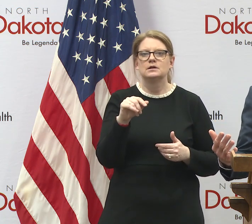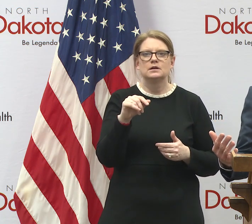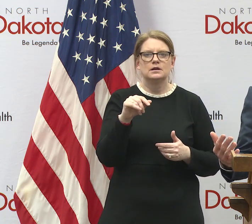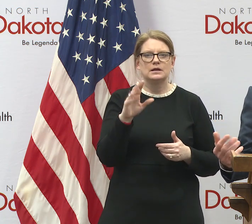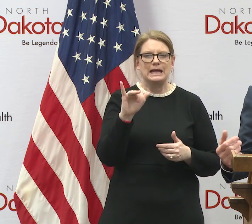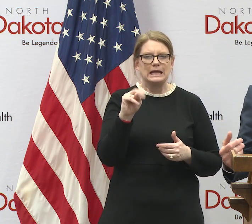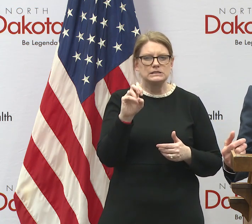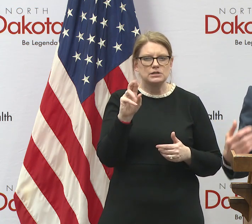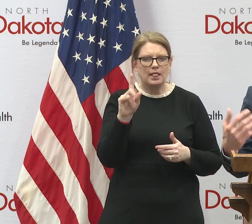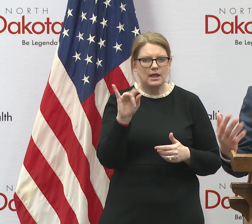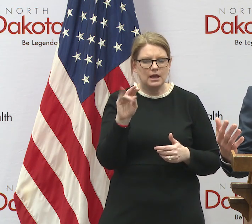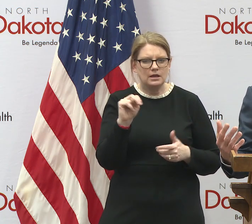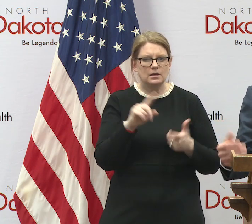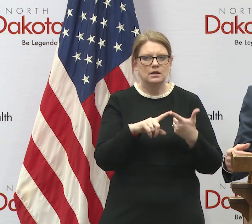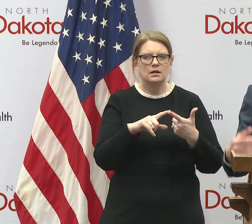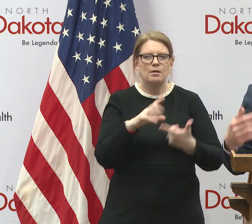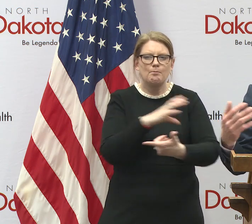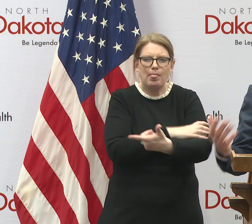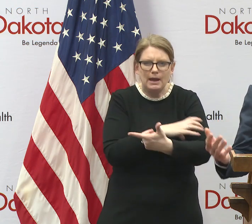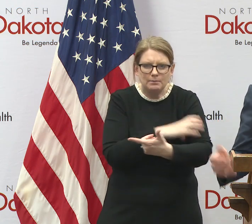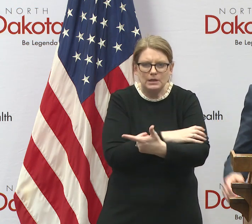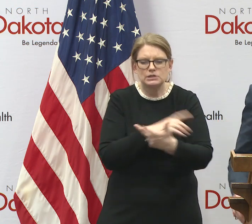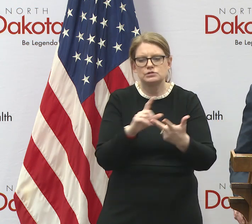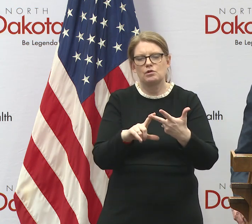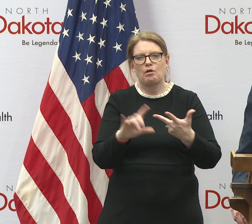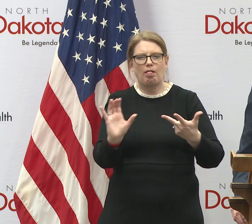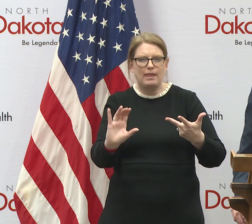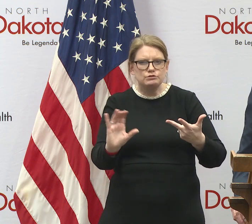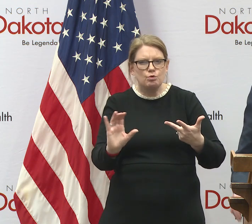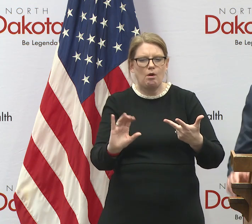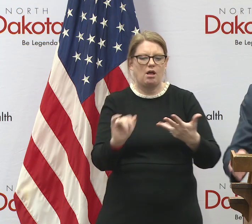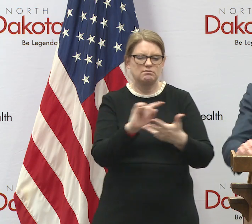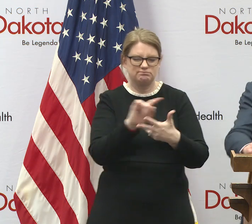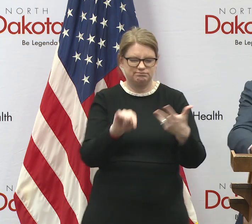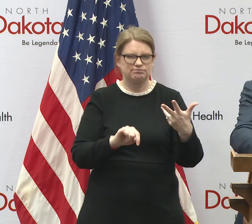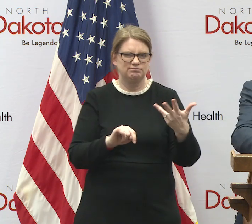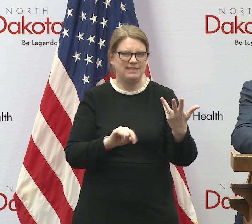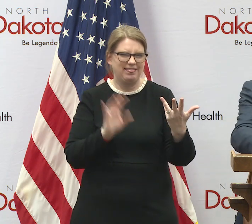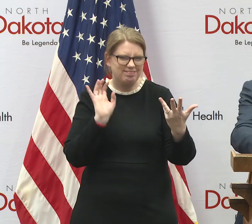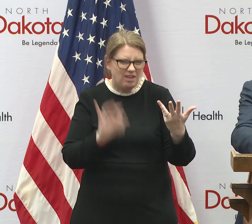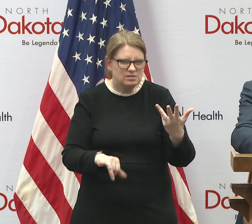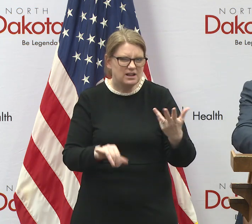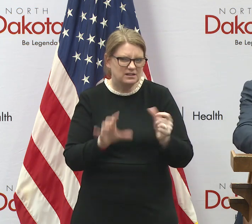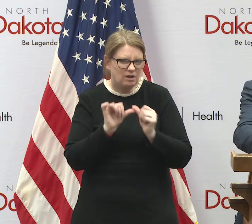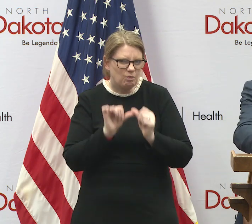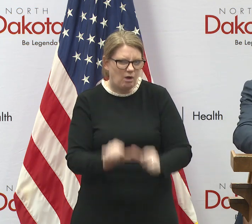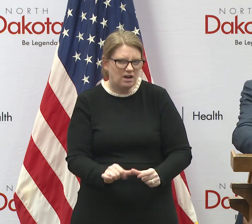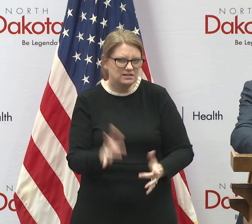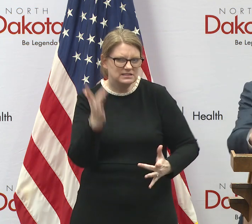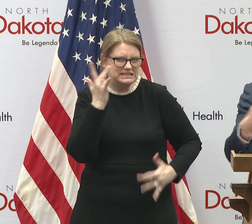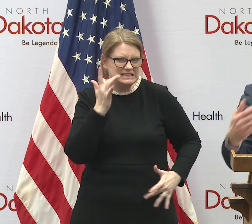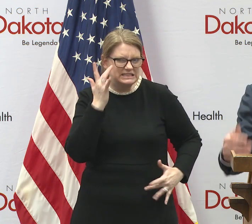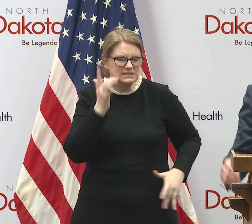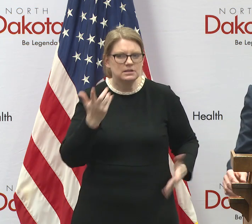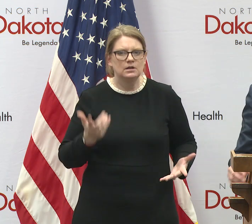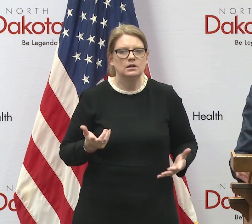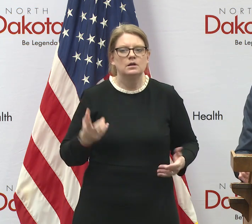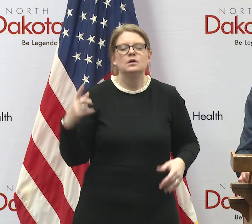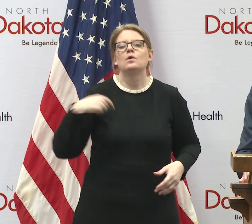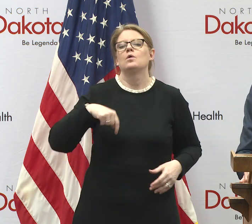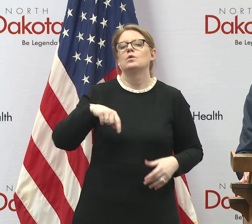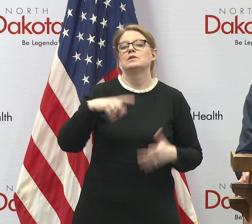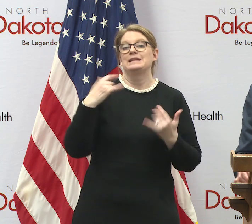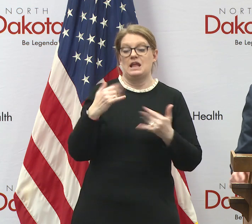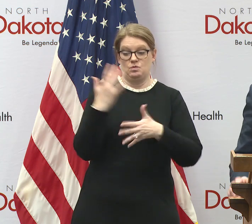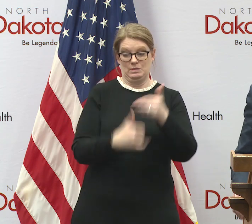prescription for insulin, blood pressure, cholesterol, these kinds of chronic those kinds of chronic things. We are allowing now